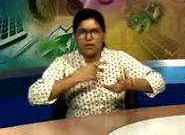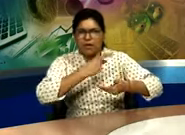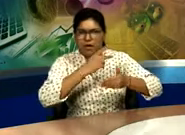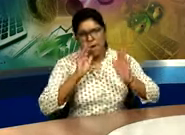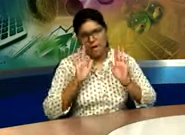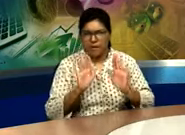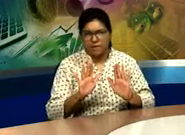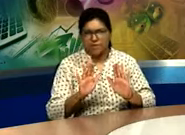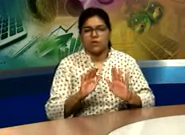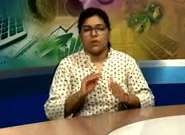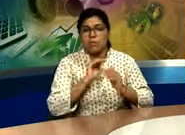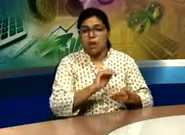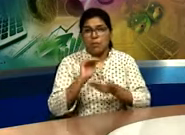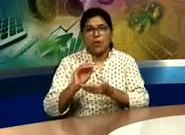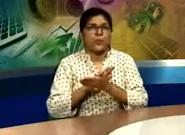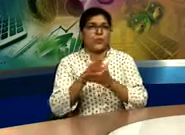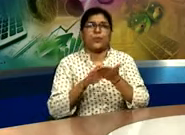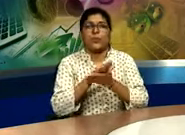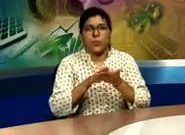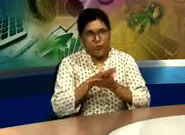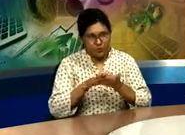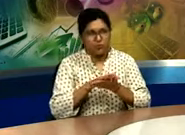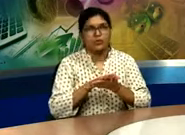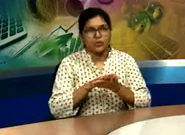lot. She, with her husband,